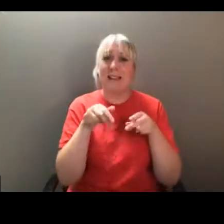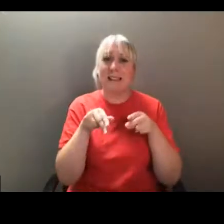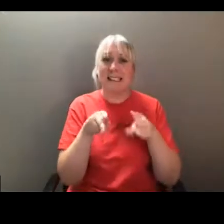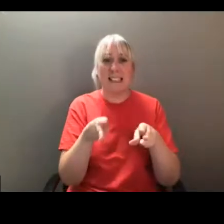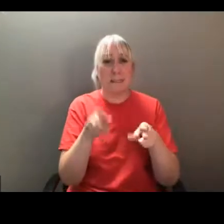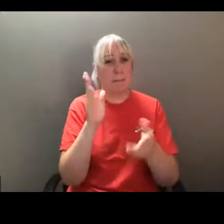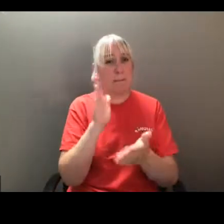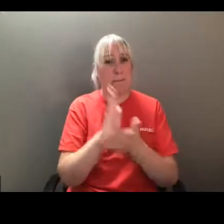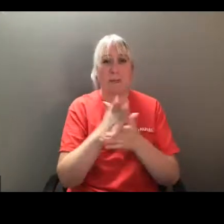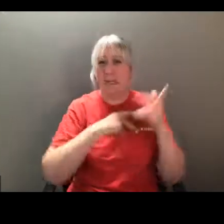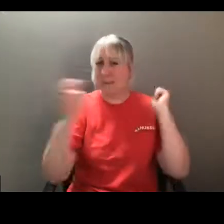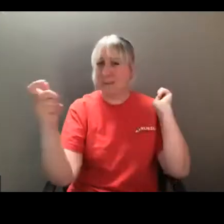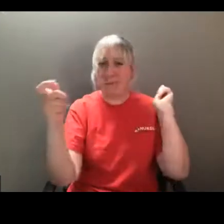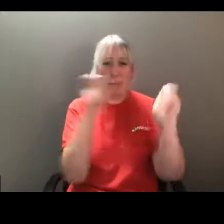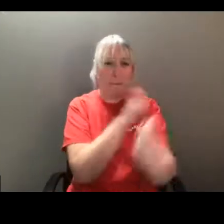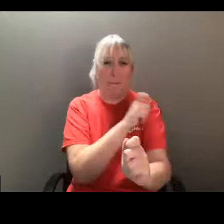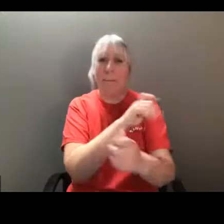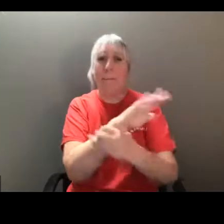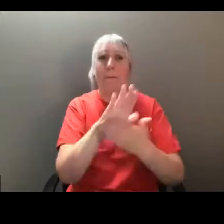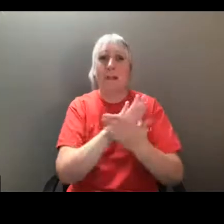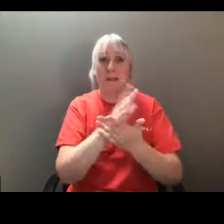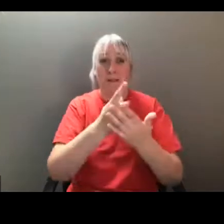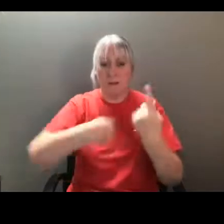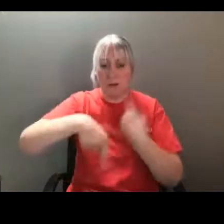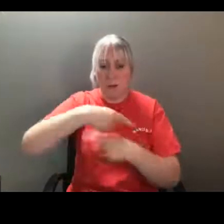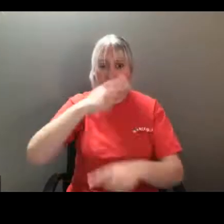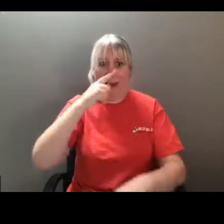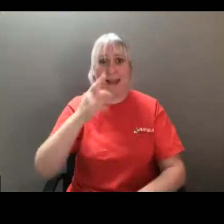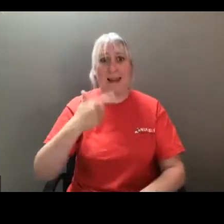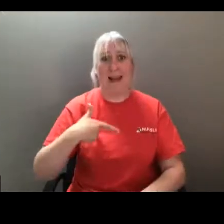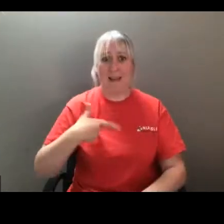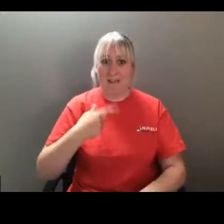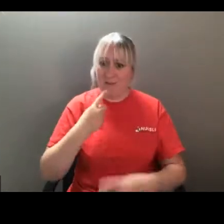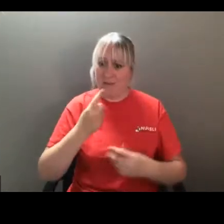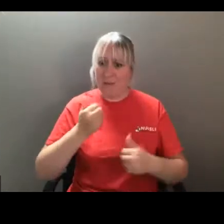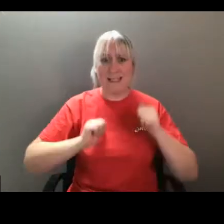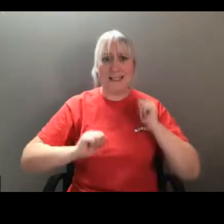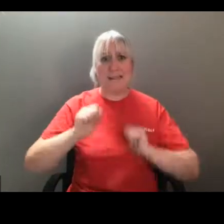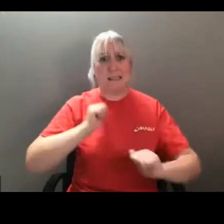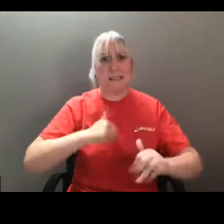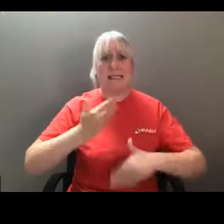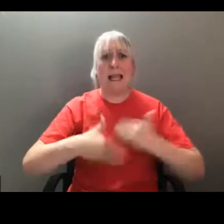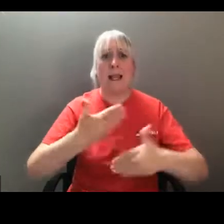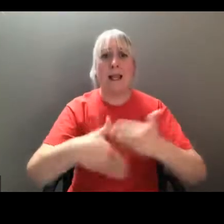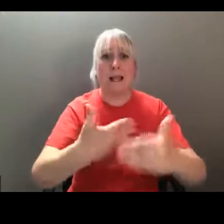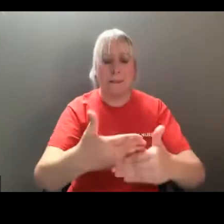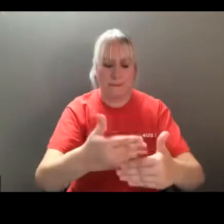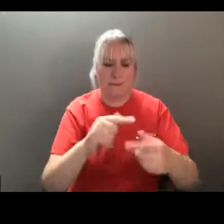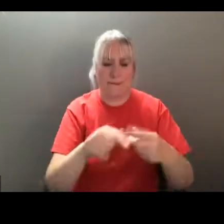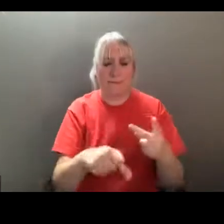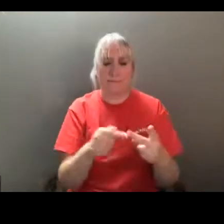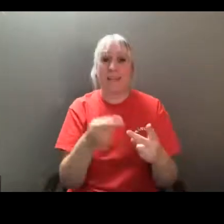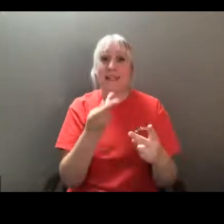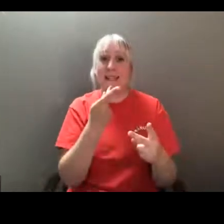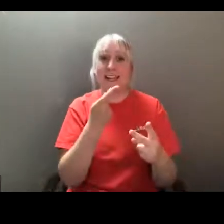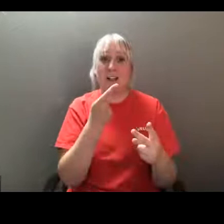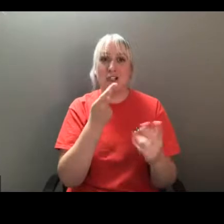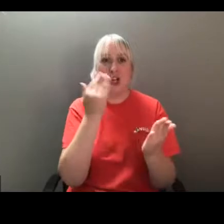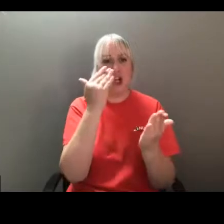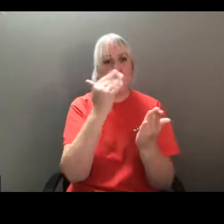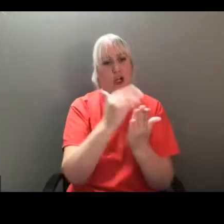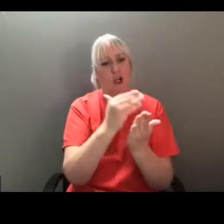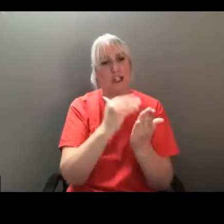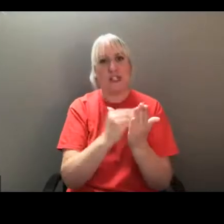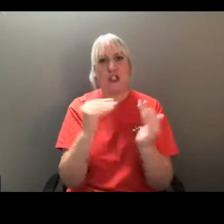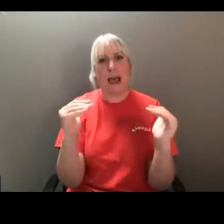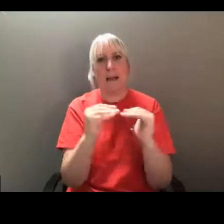live independently with dignity and with a decent amount to meet the cost of living. Two, conditionality, which is the criteria that makes